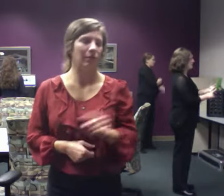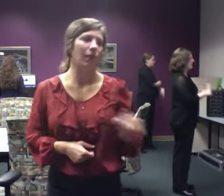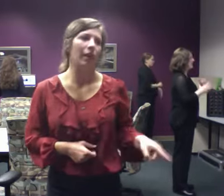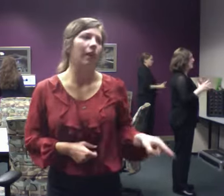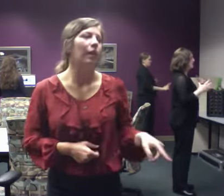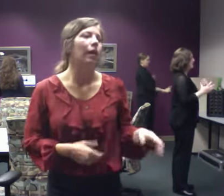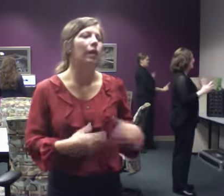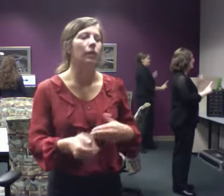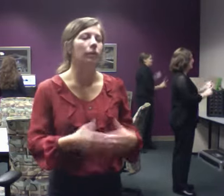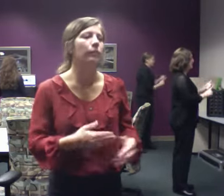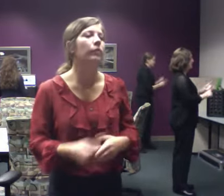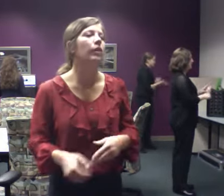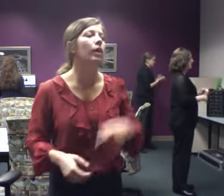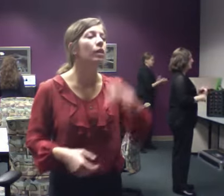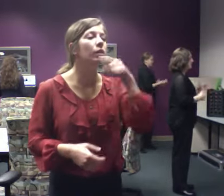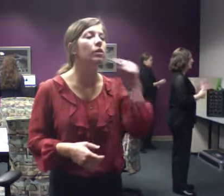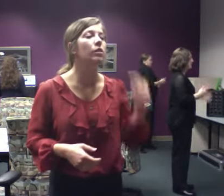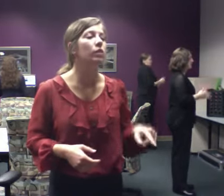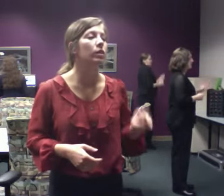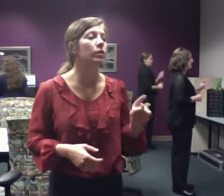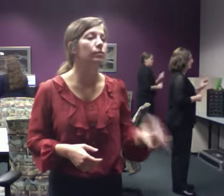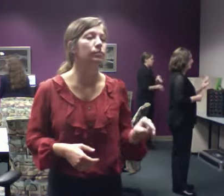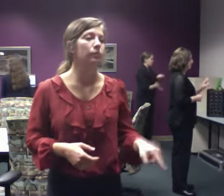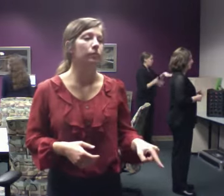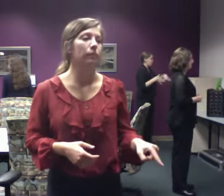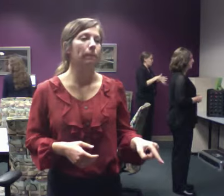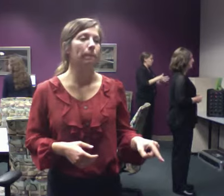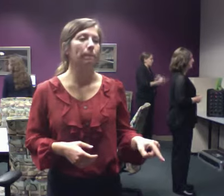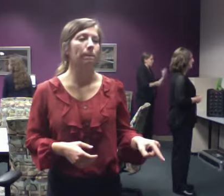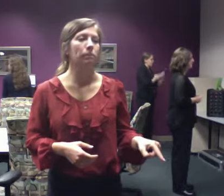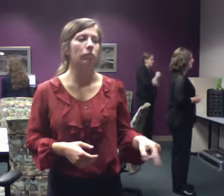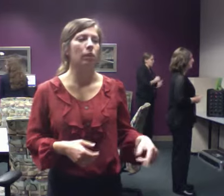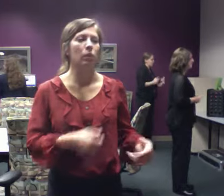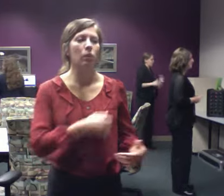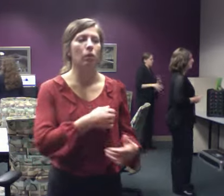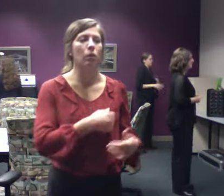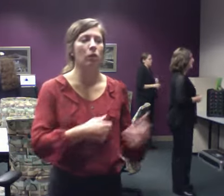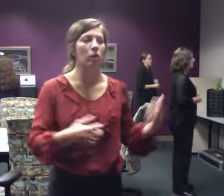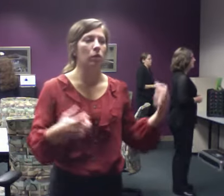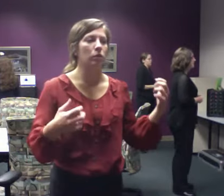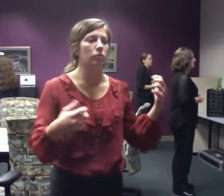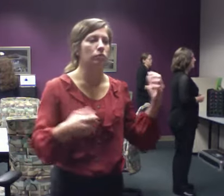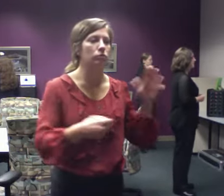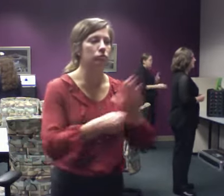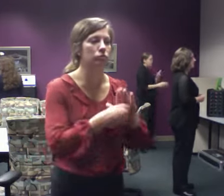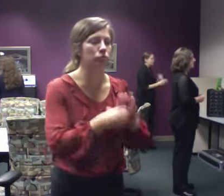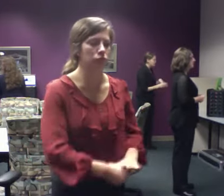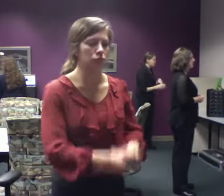World War II to the United Nations. Since these were released